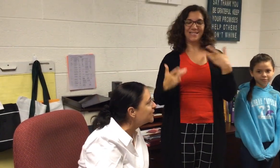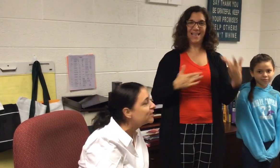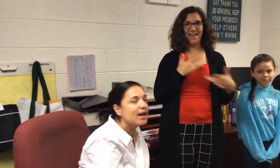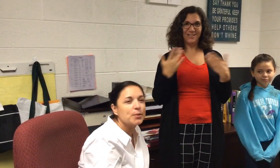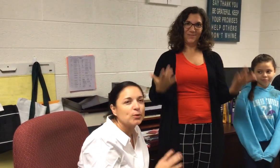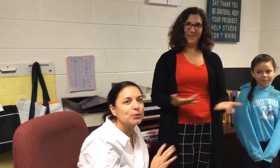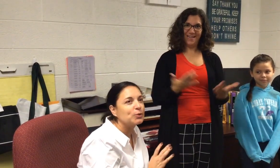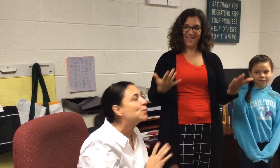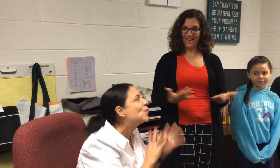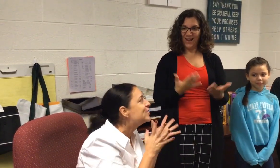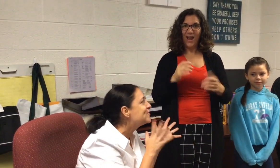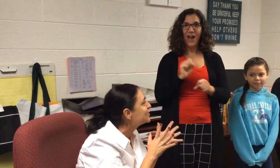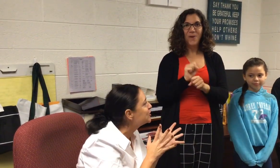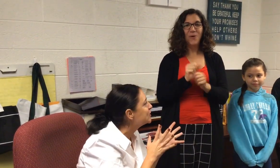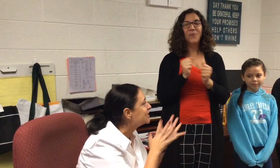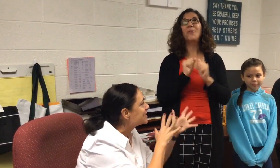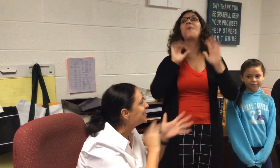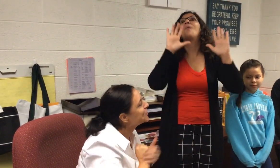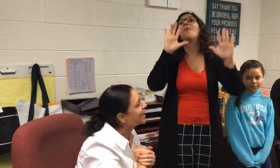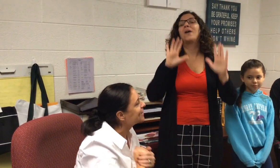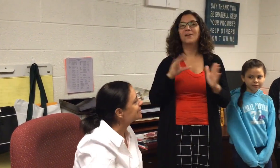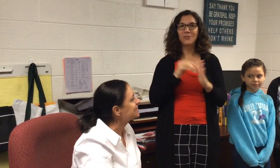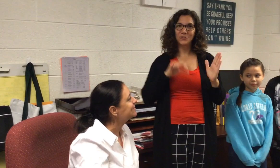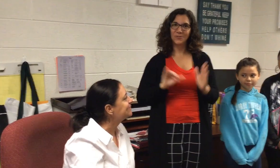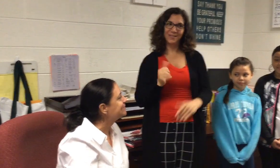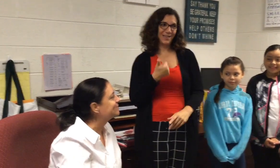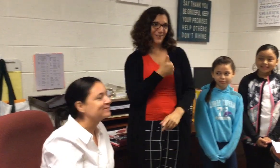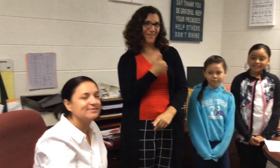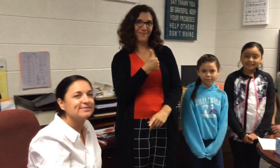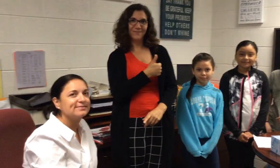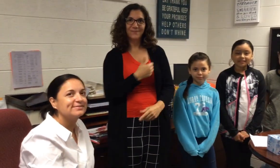to be here and work with wonderful students like you guys.